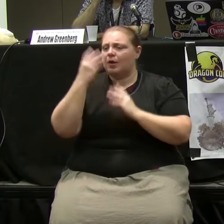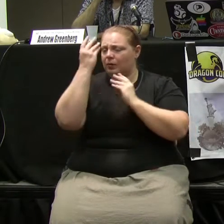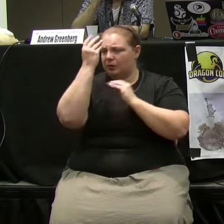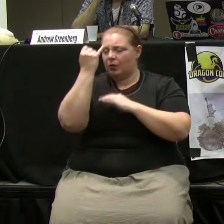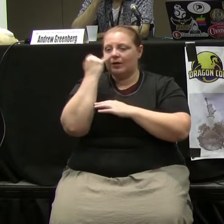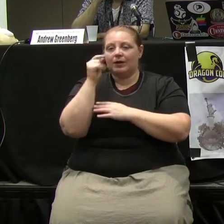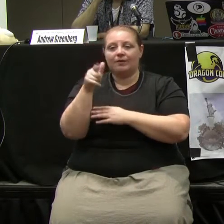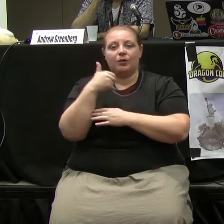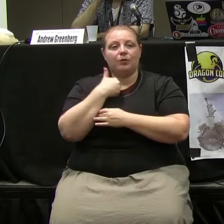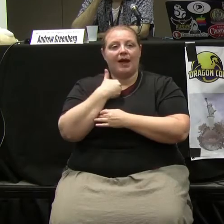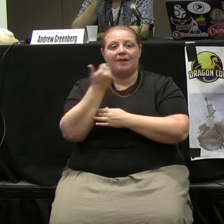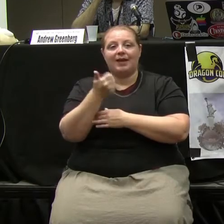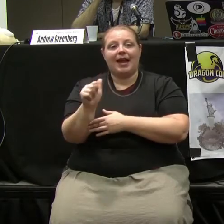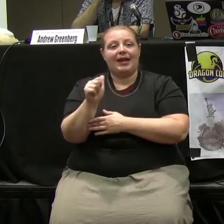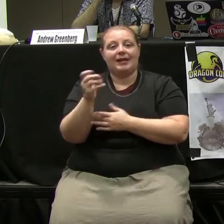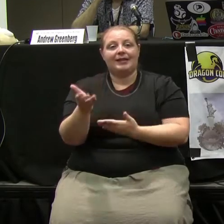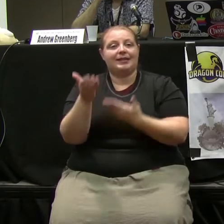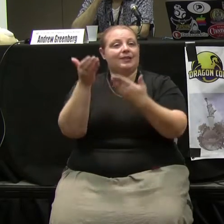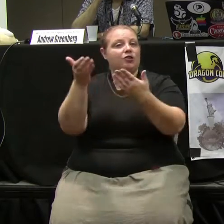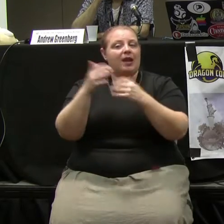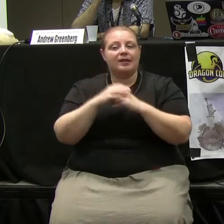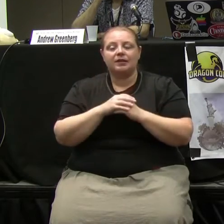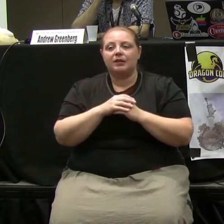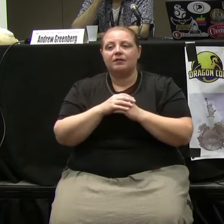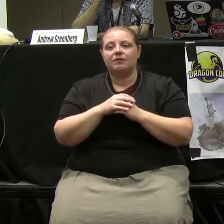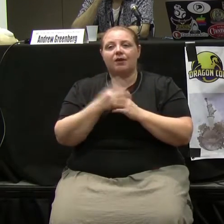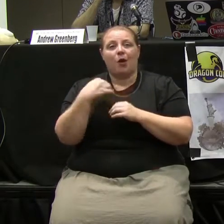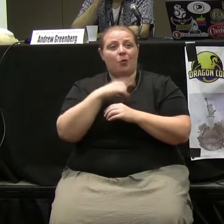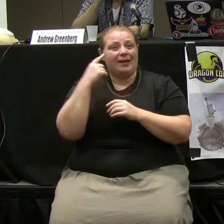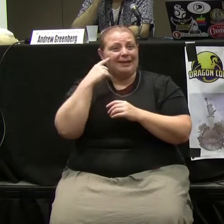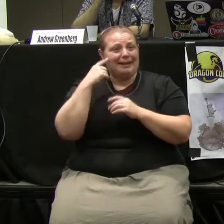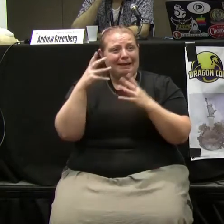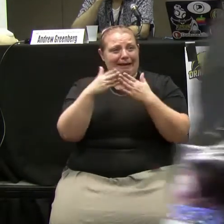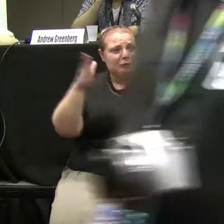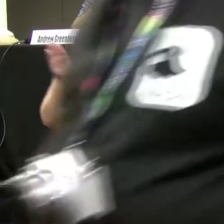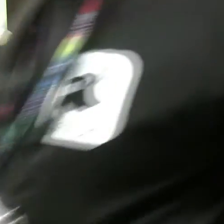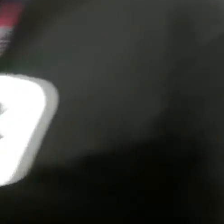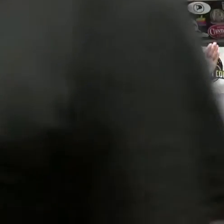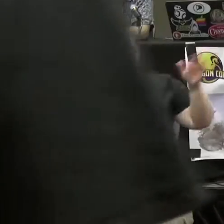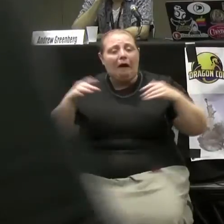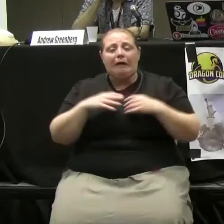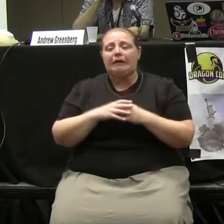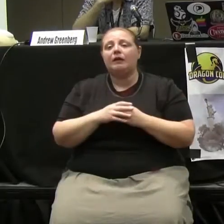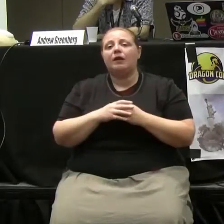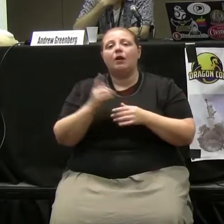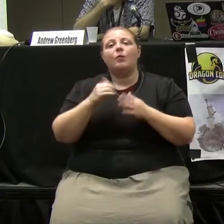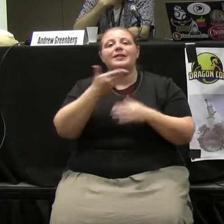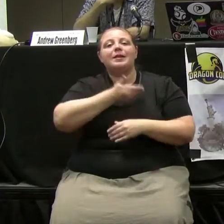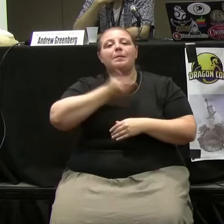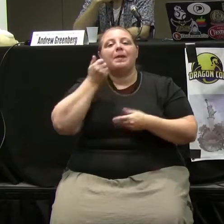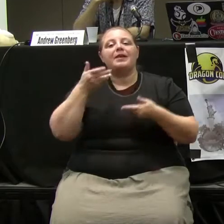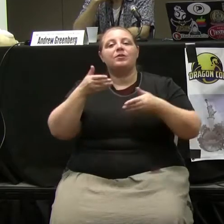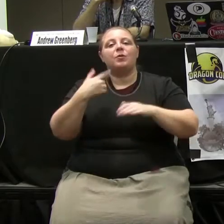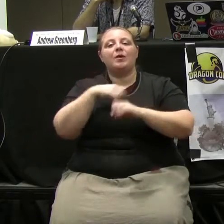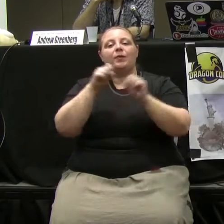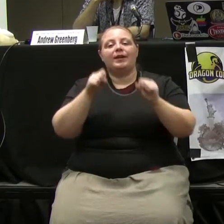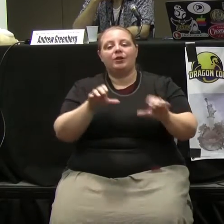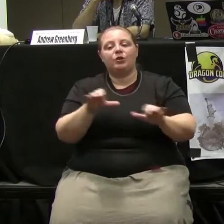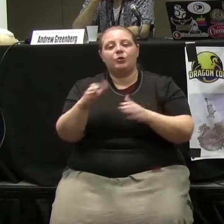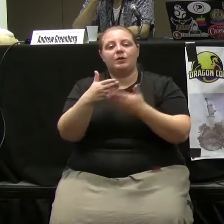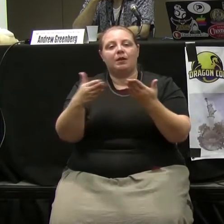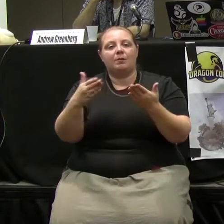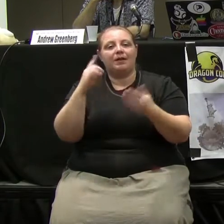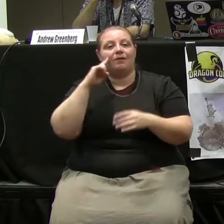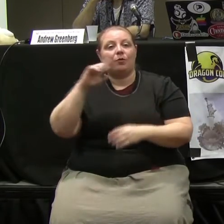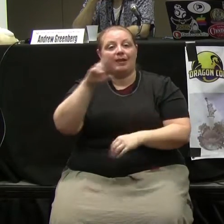if you guys have any suggestions for that, or are we thinking too big? Or, you know, what's the best way to do something on a